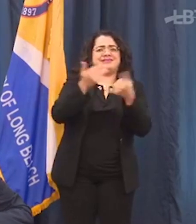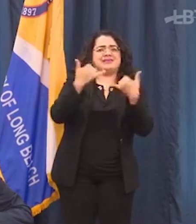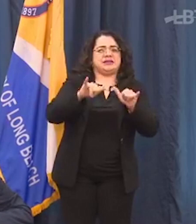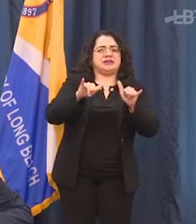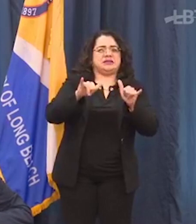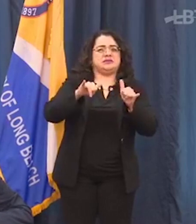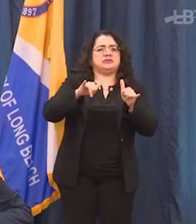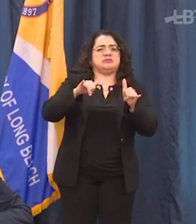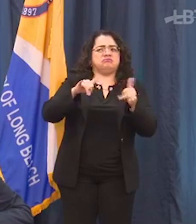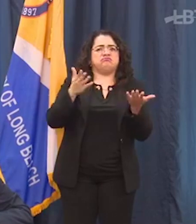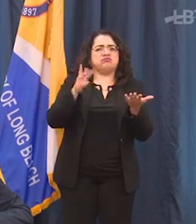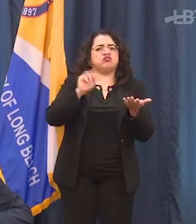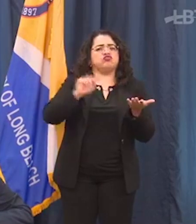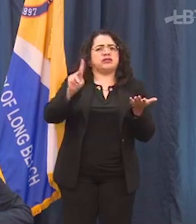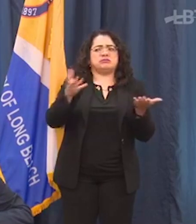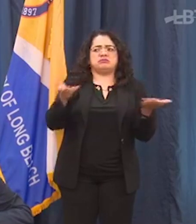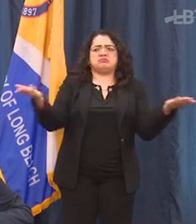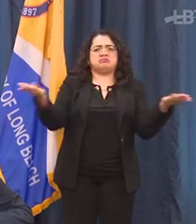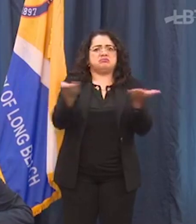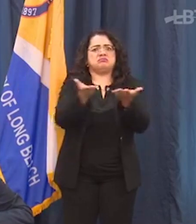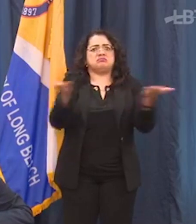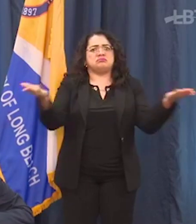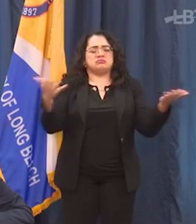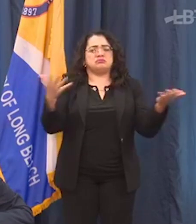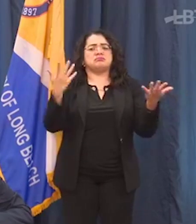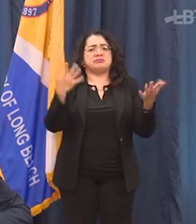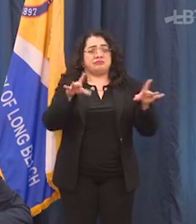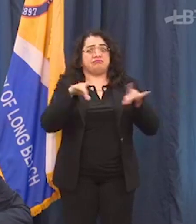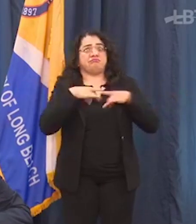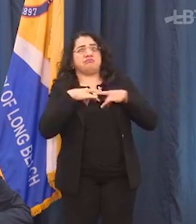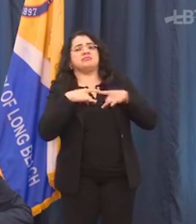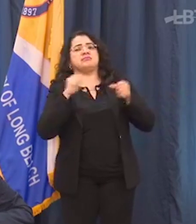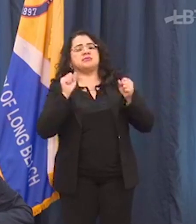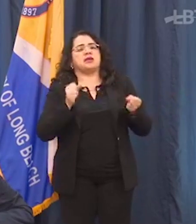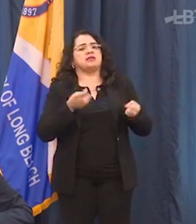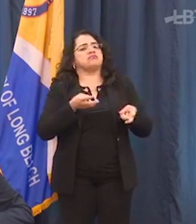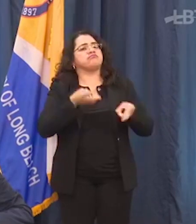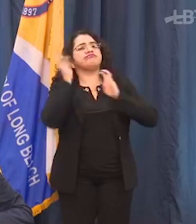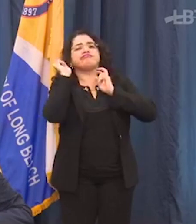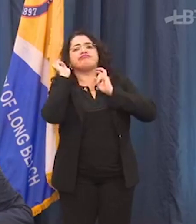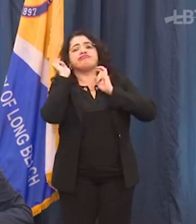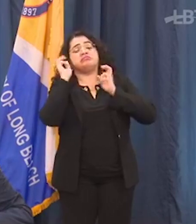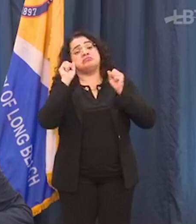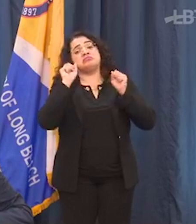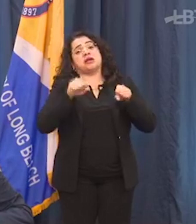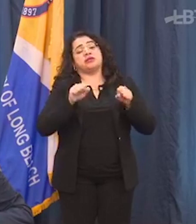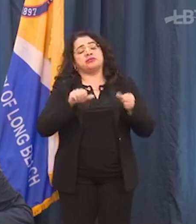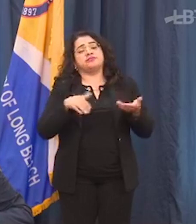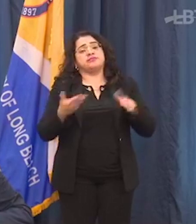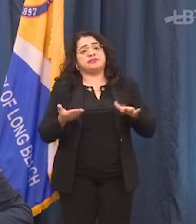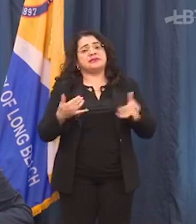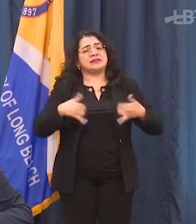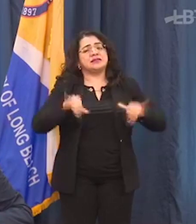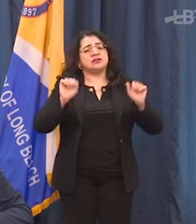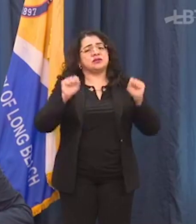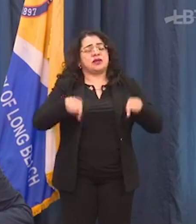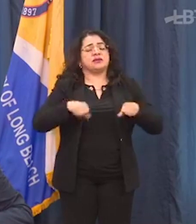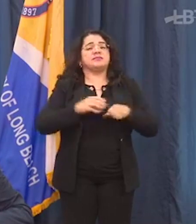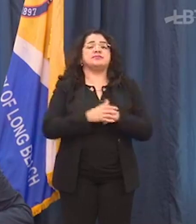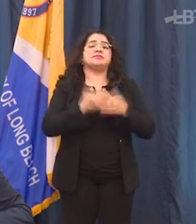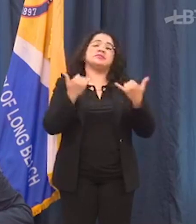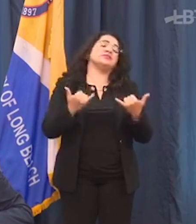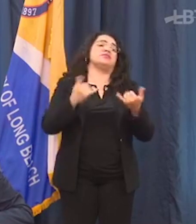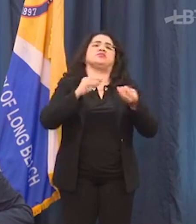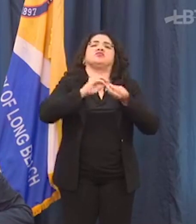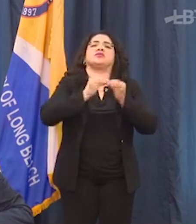people, and in some cases, taking their lives. Let me begin with some data of the snapshot of today.